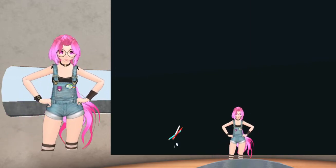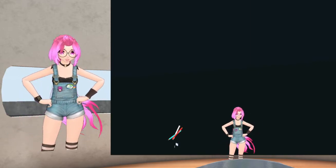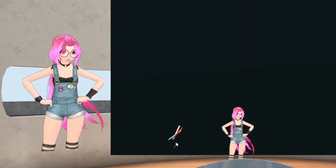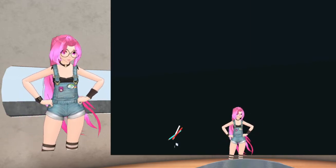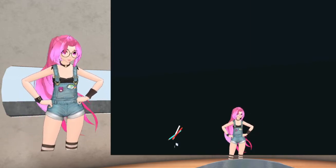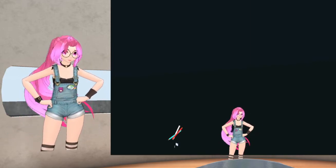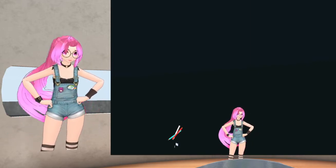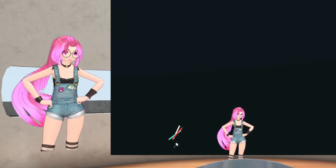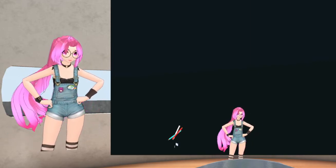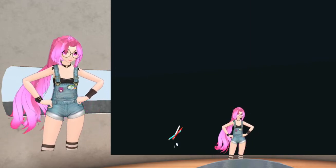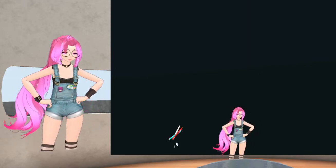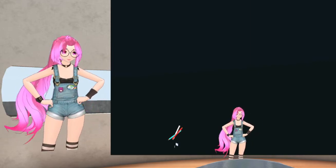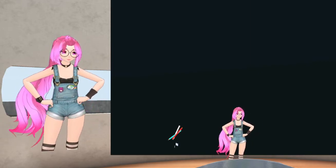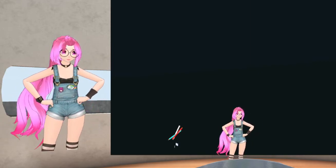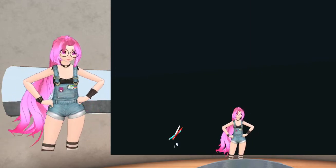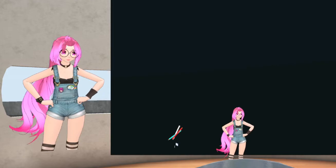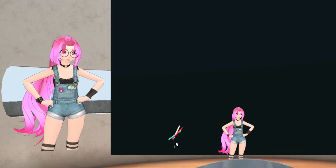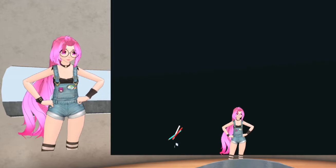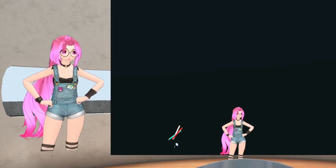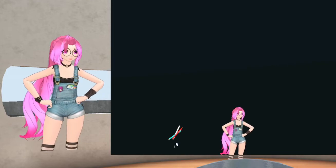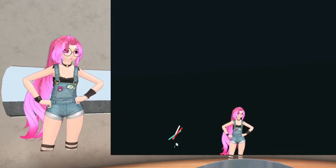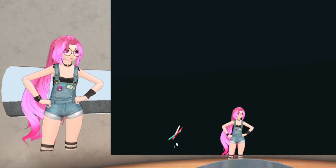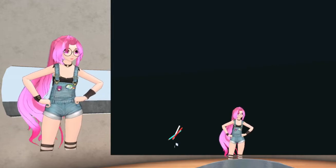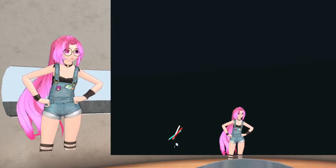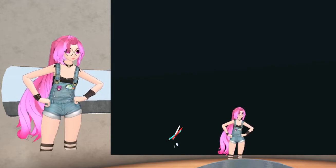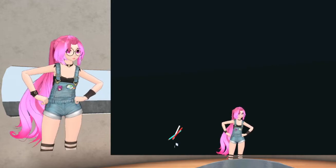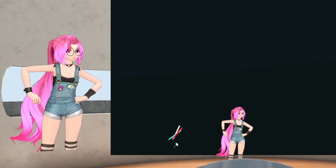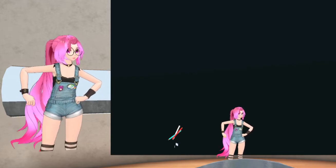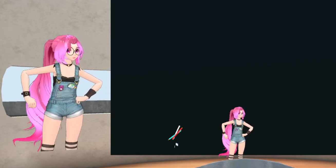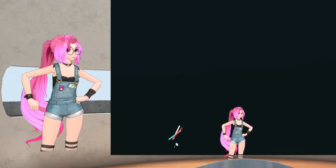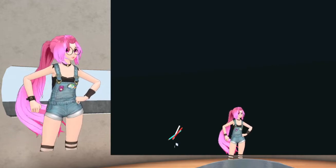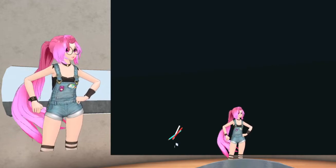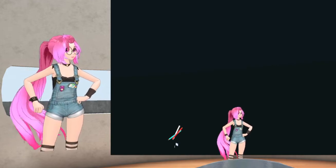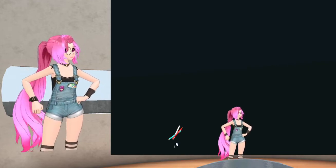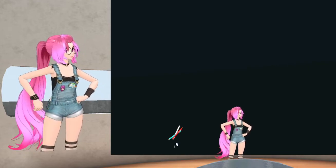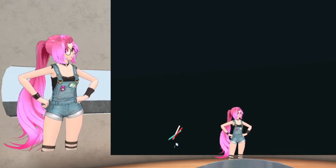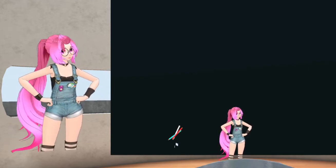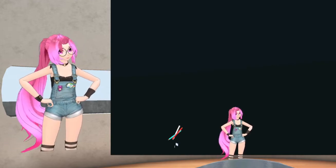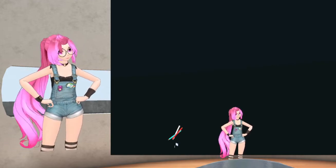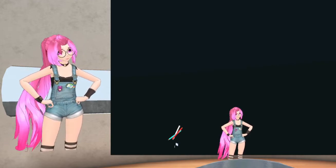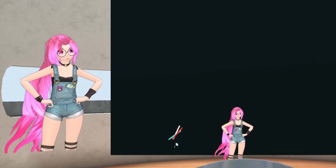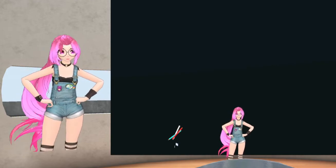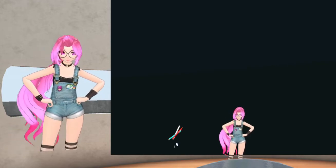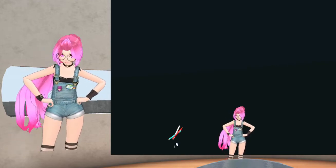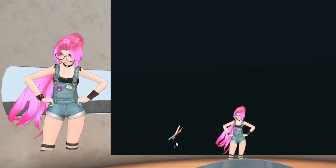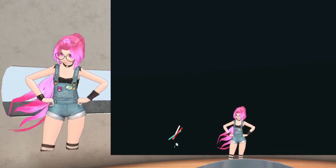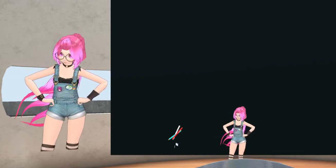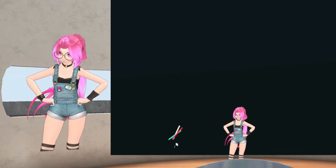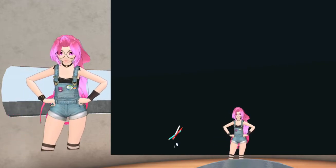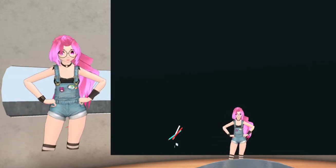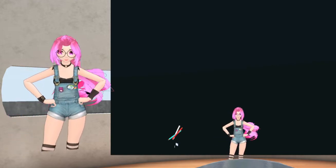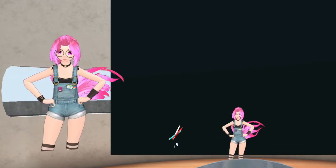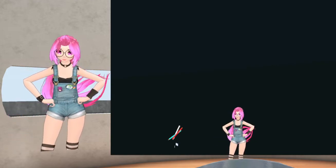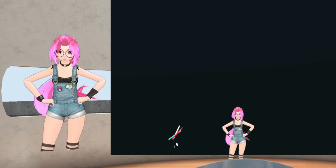temp in them? Google it. Chris asked it. So take Terry to Temp one in of them. those. Temp in them.